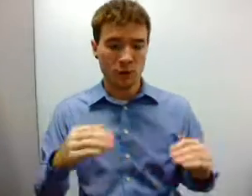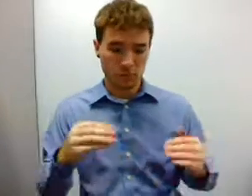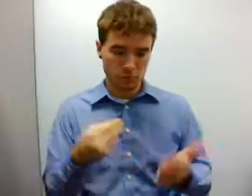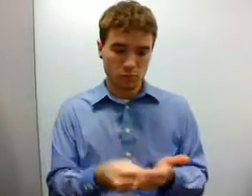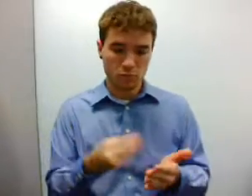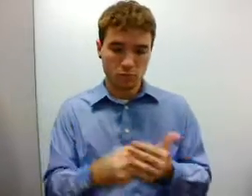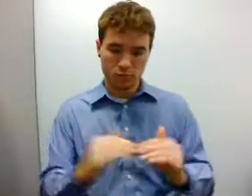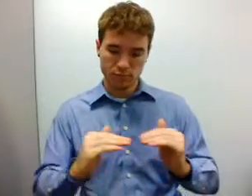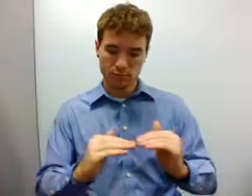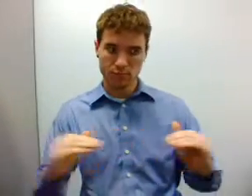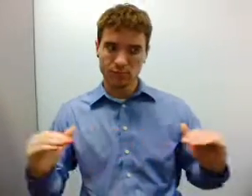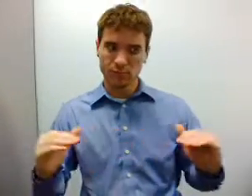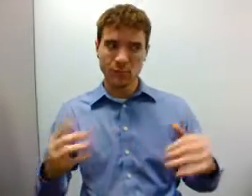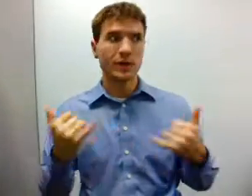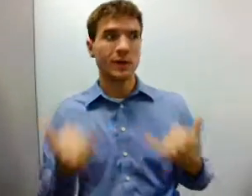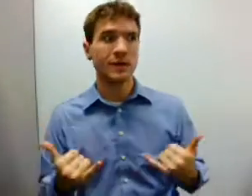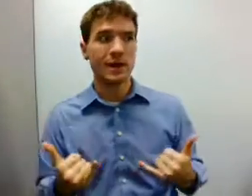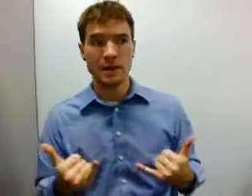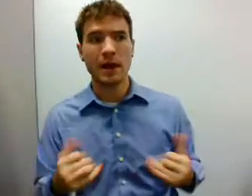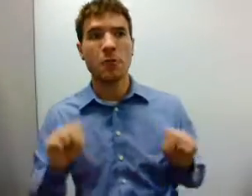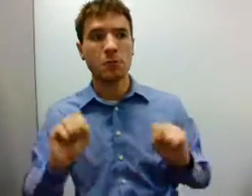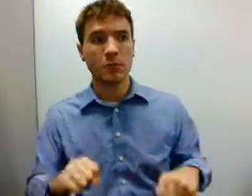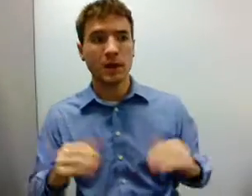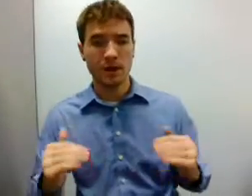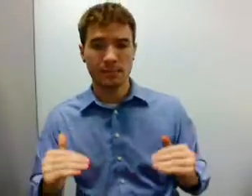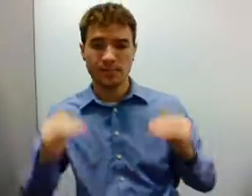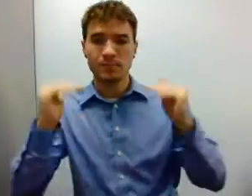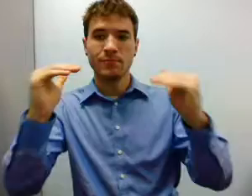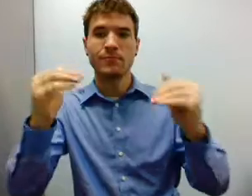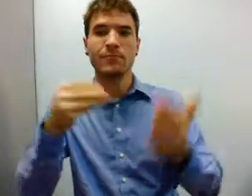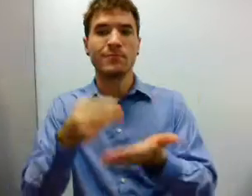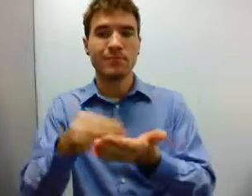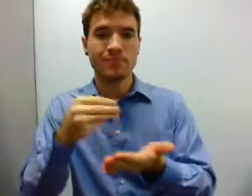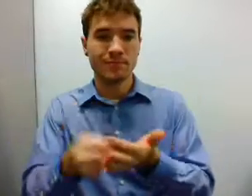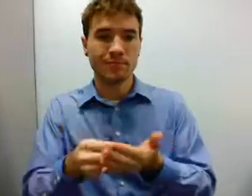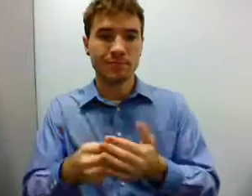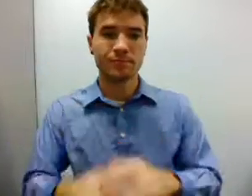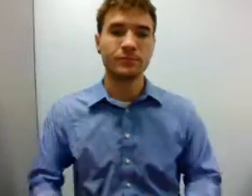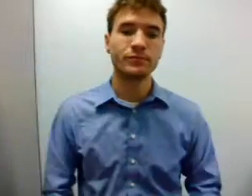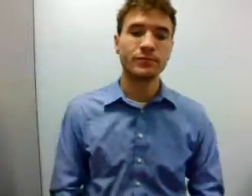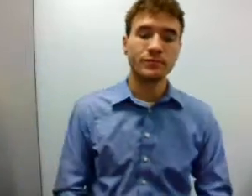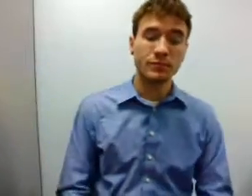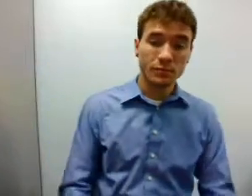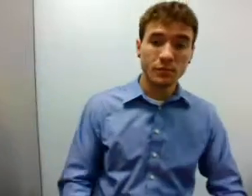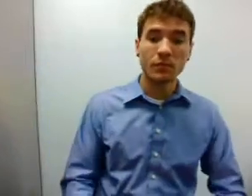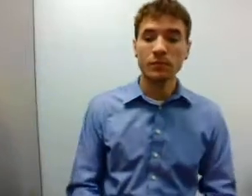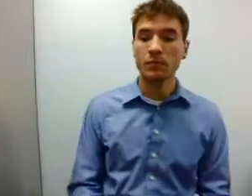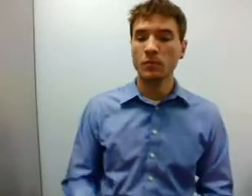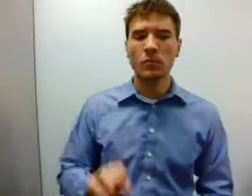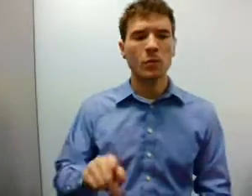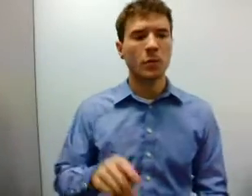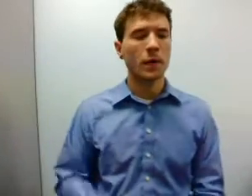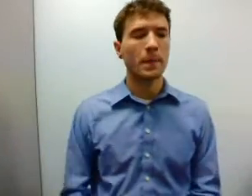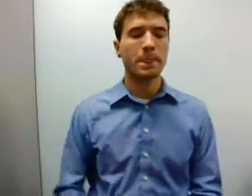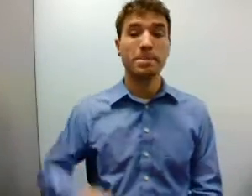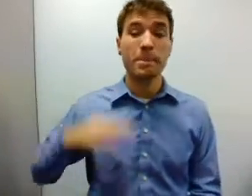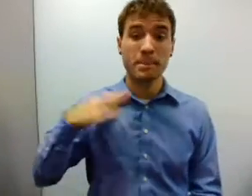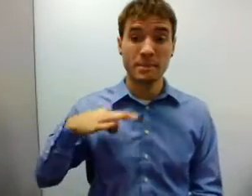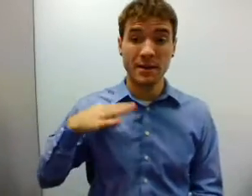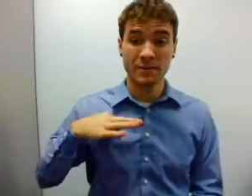meet Mr. Smith? Right. Wait for the comebacks, because, again, first interview should be about, is this a company I can picture myself in, and vice